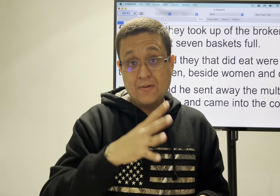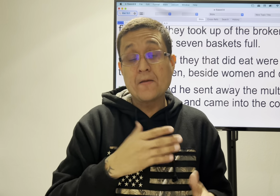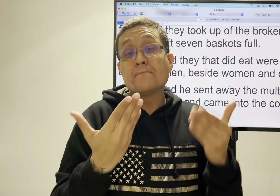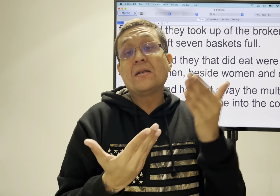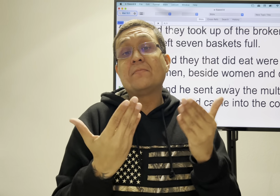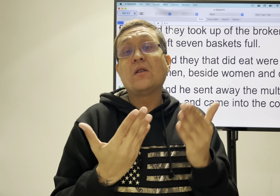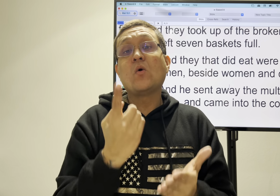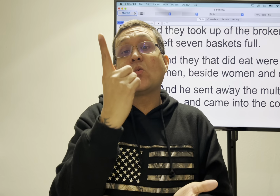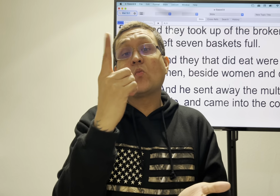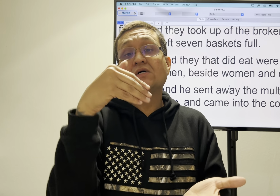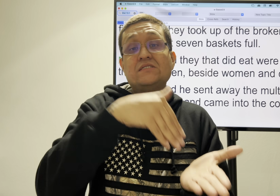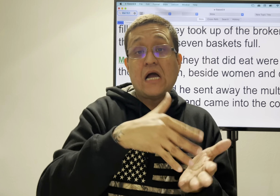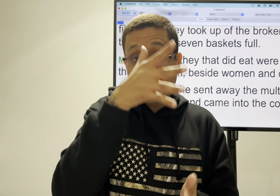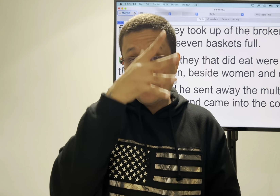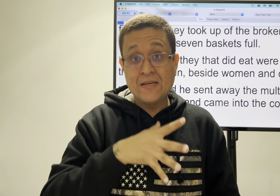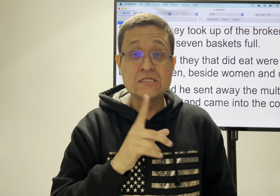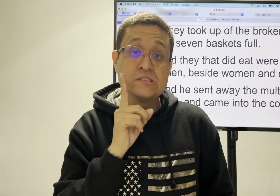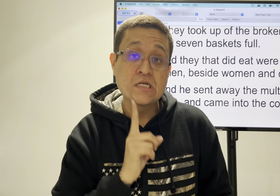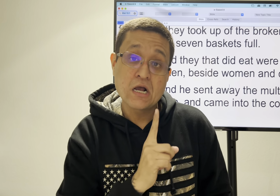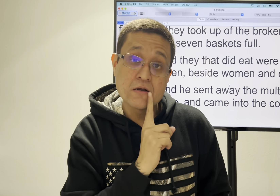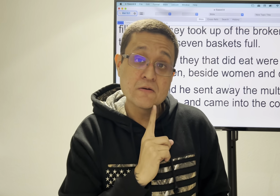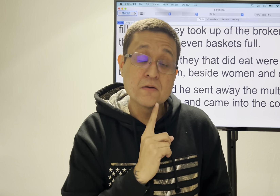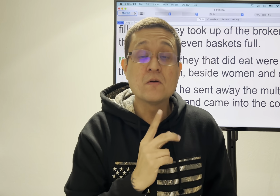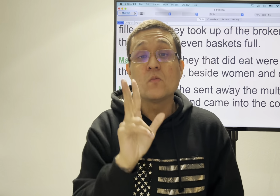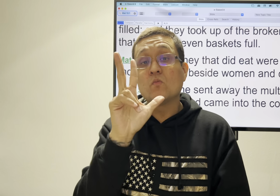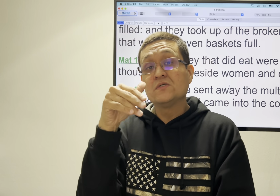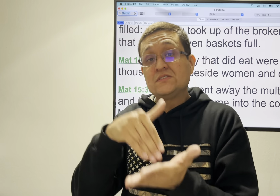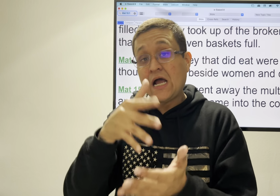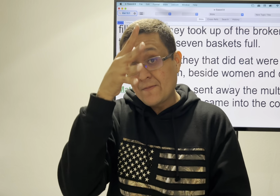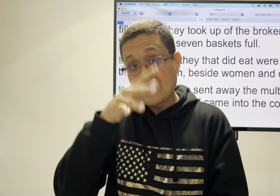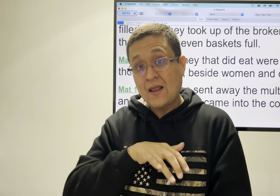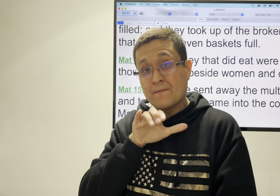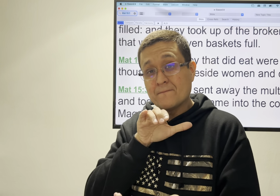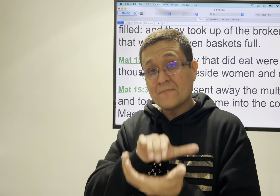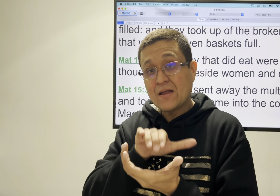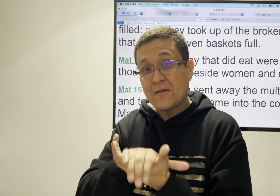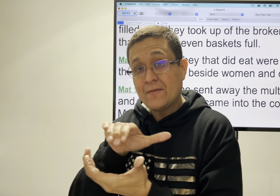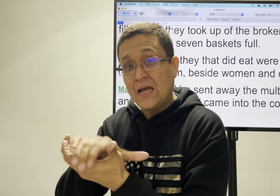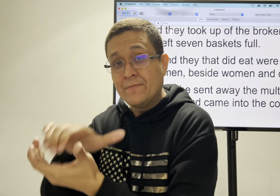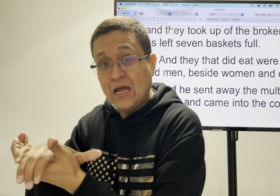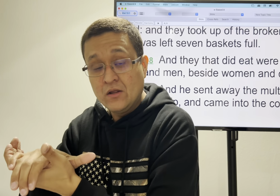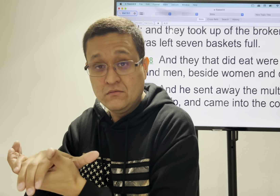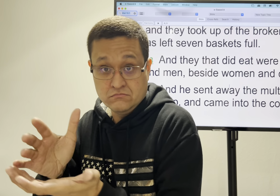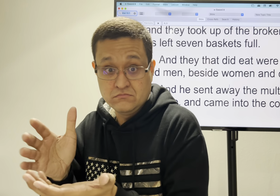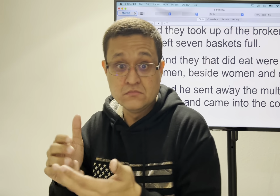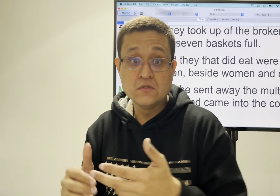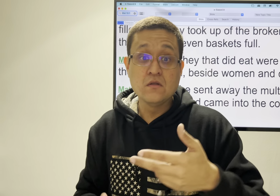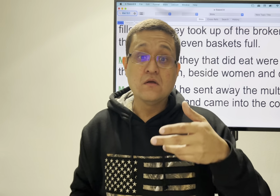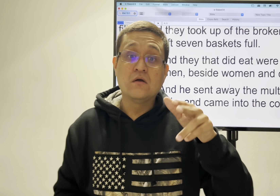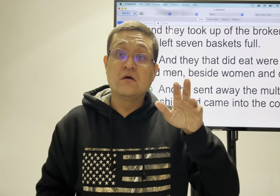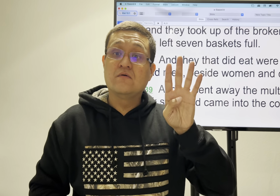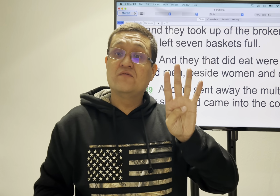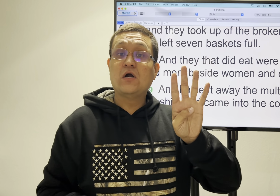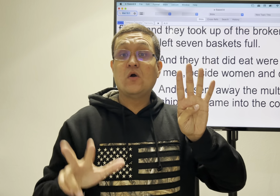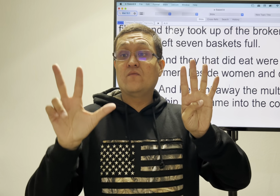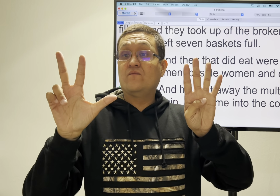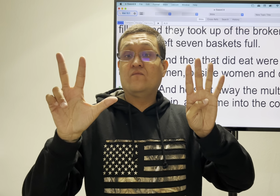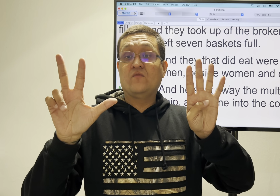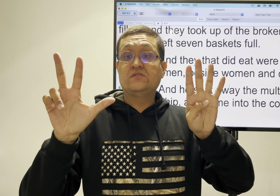So for example, they have 4,000 men know, and some are married, maybe some not.